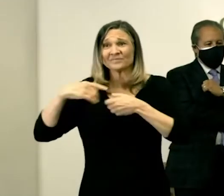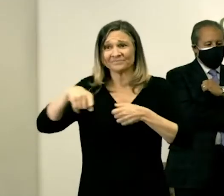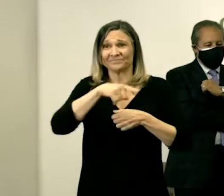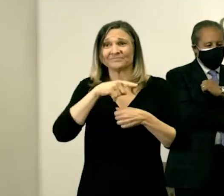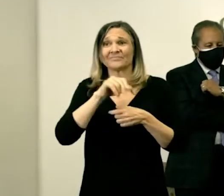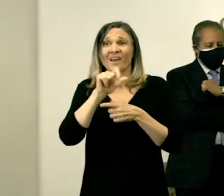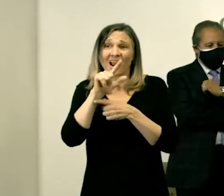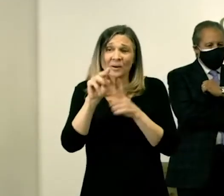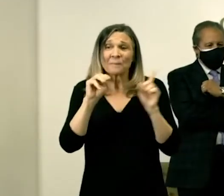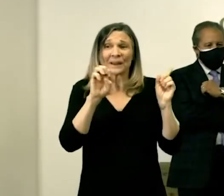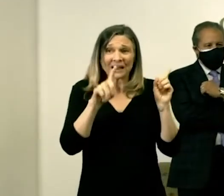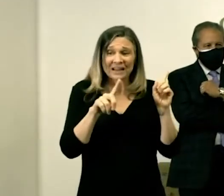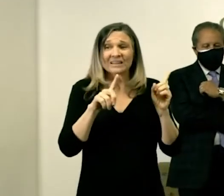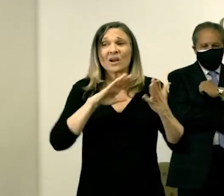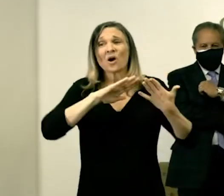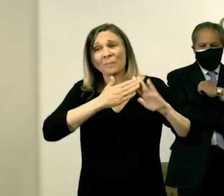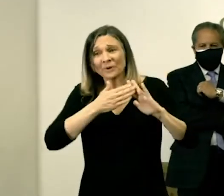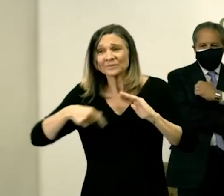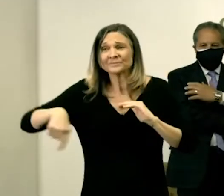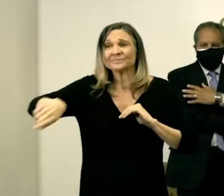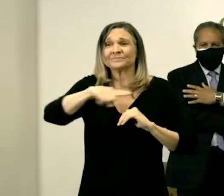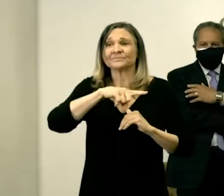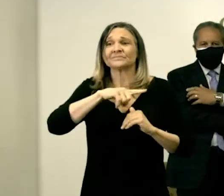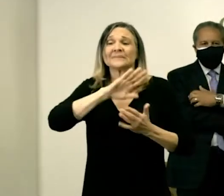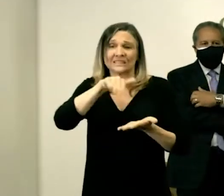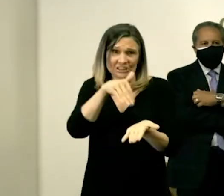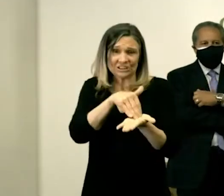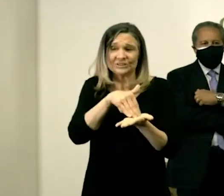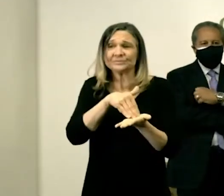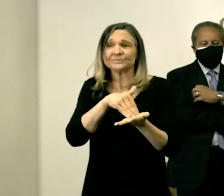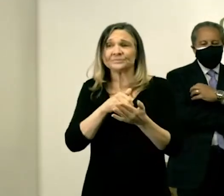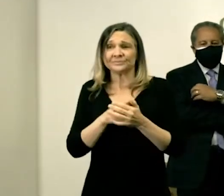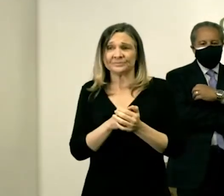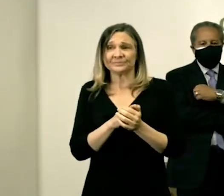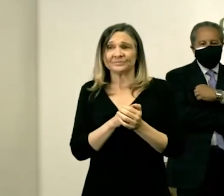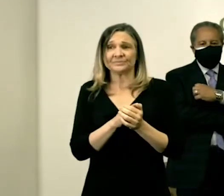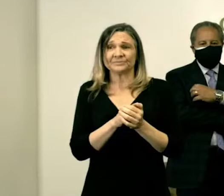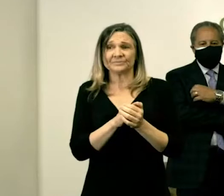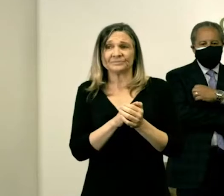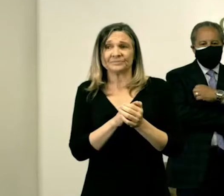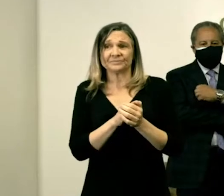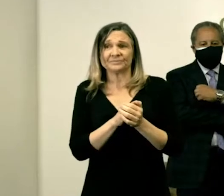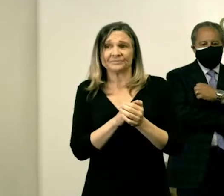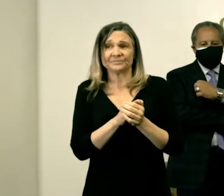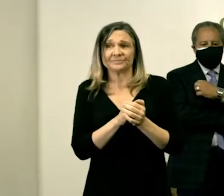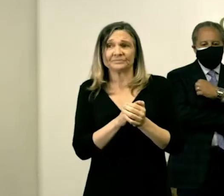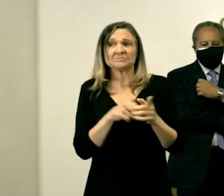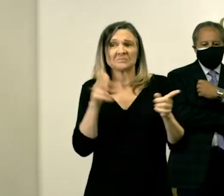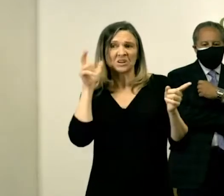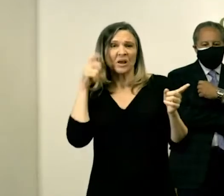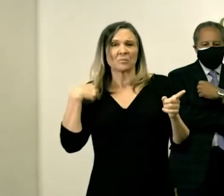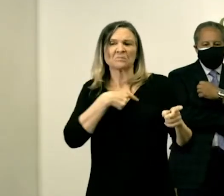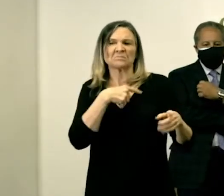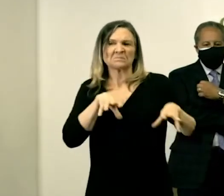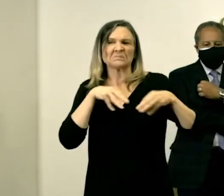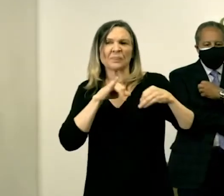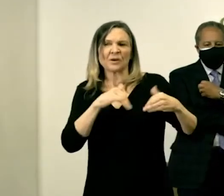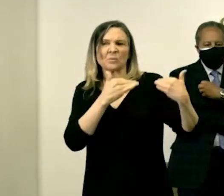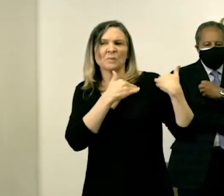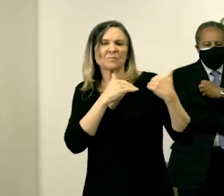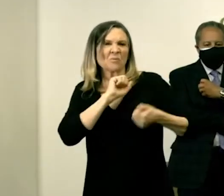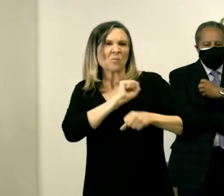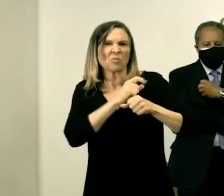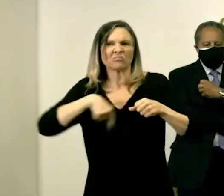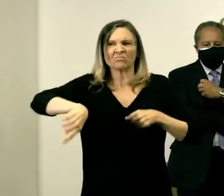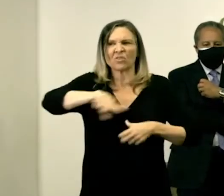community health centers of vaccinating. We need to hear about that, and we take responsibility to work with those partners. I'll remind you that the